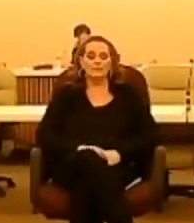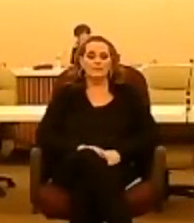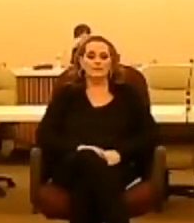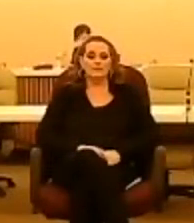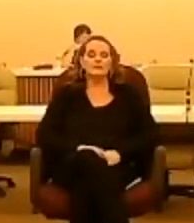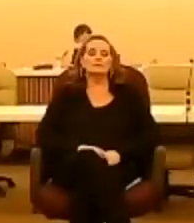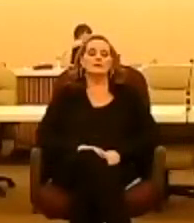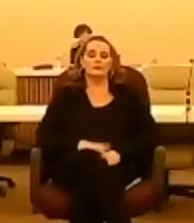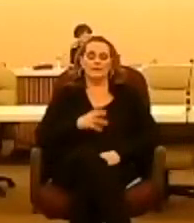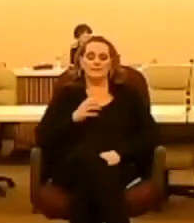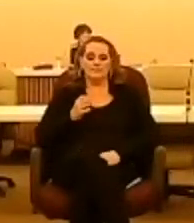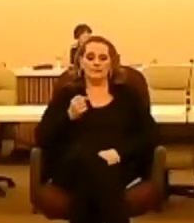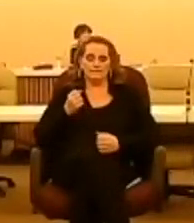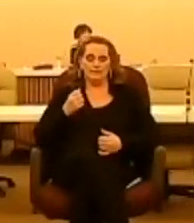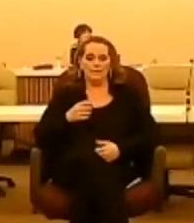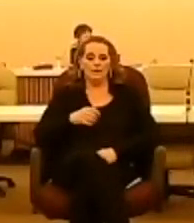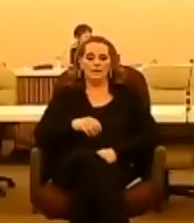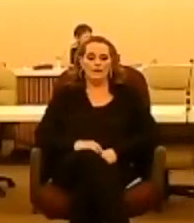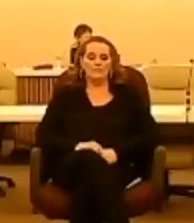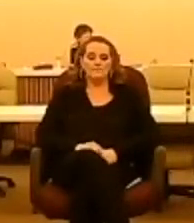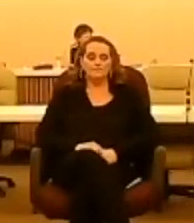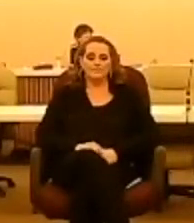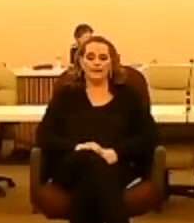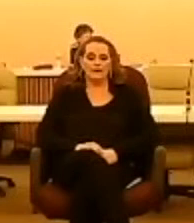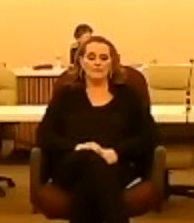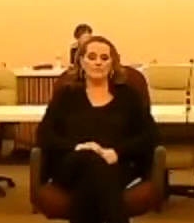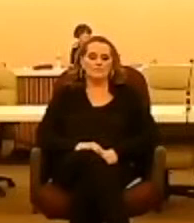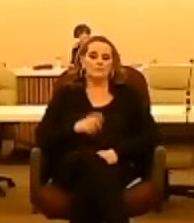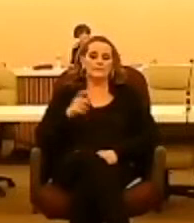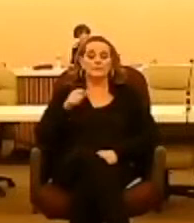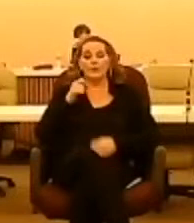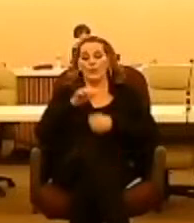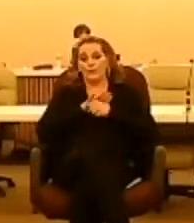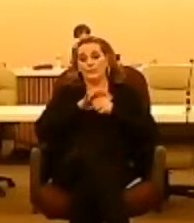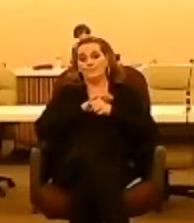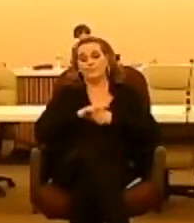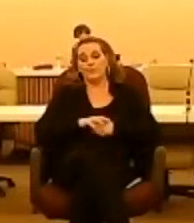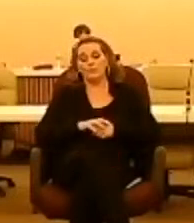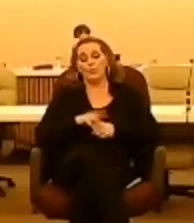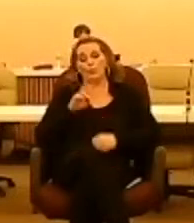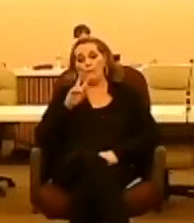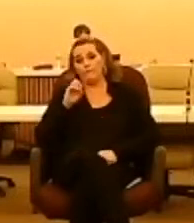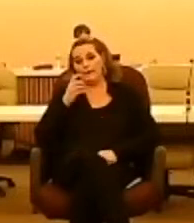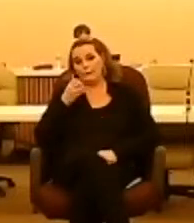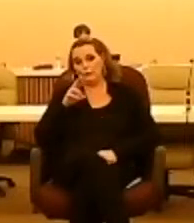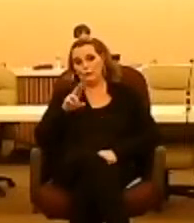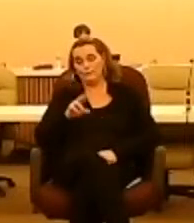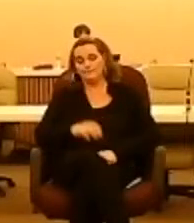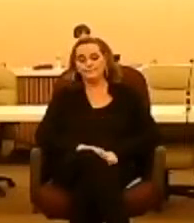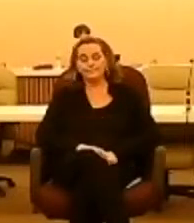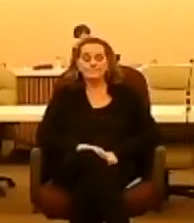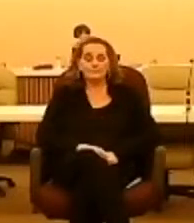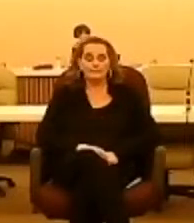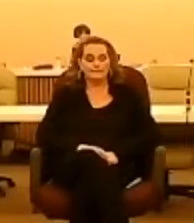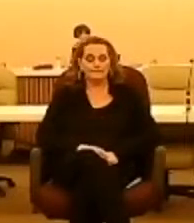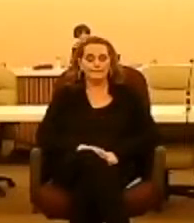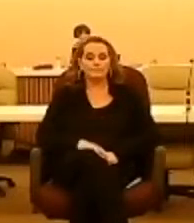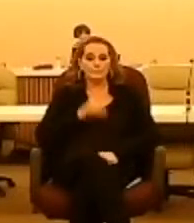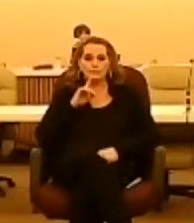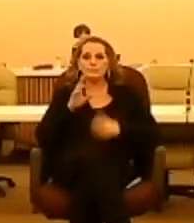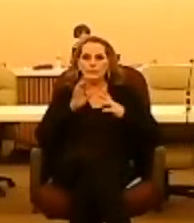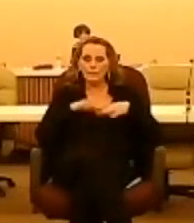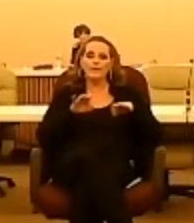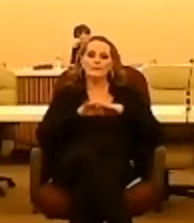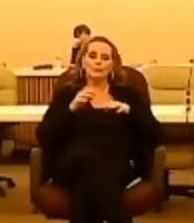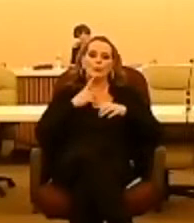I will note that it's another local vendor. Yep. I know that's important to a number